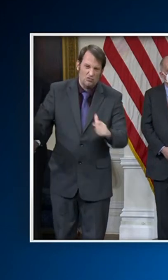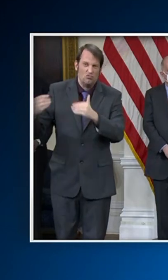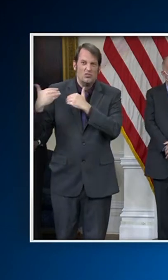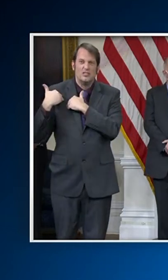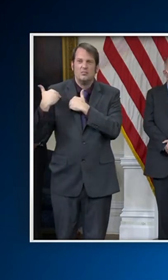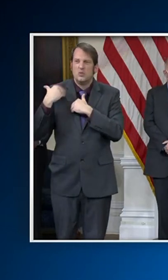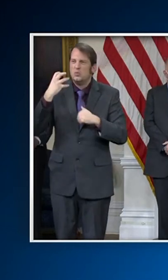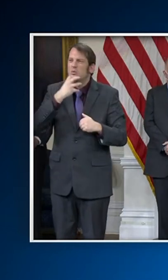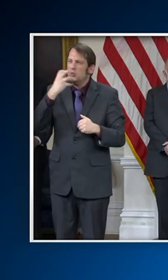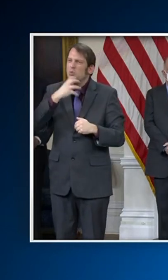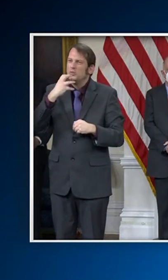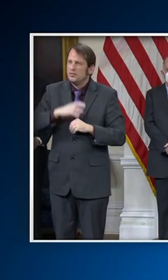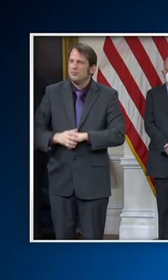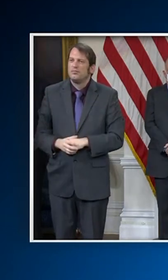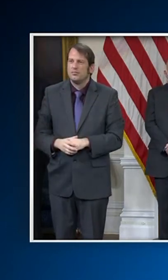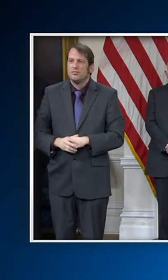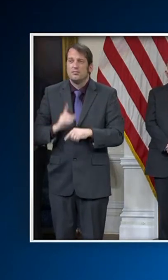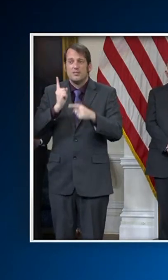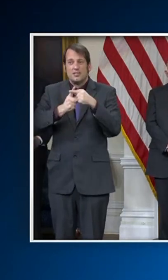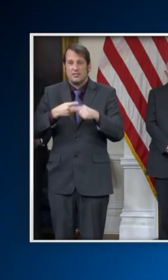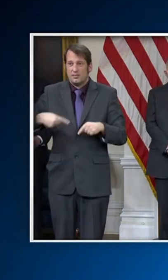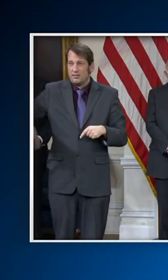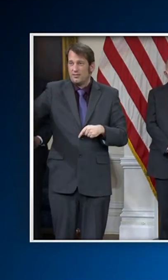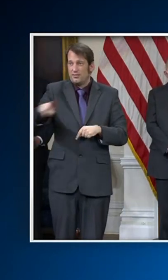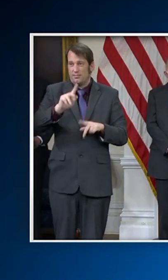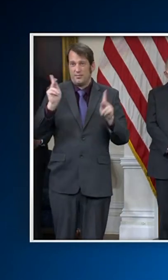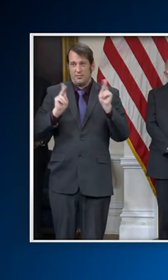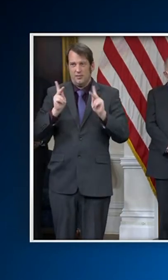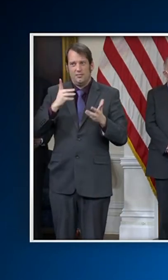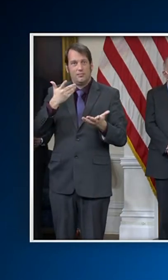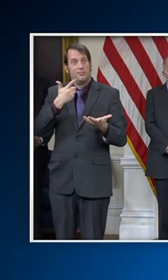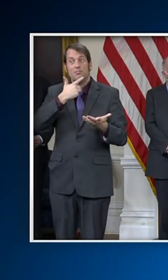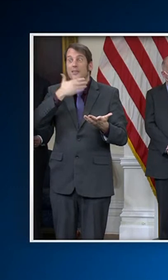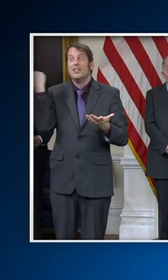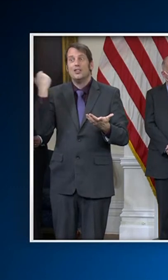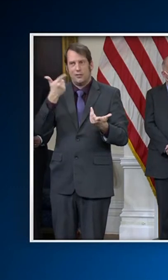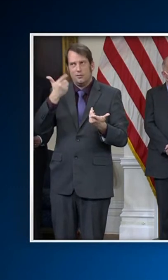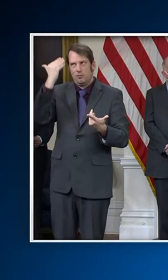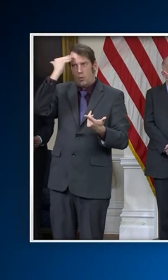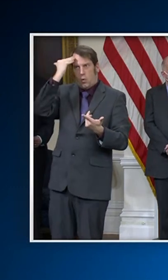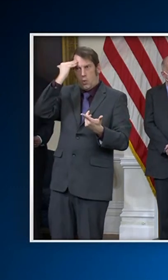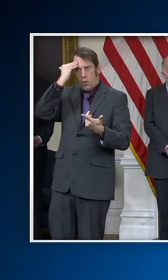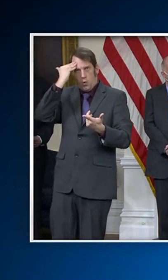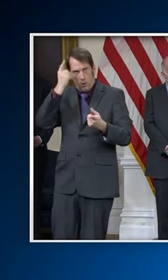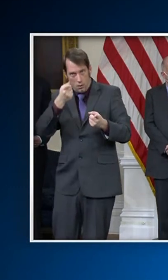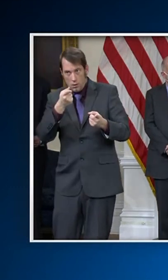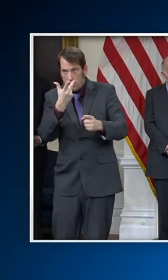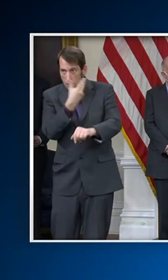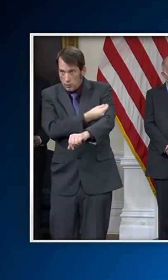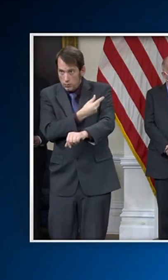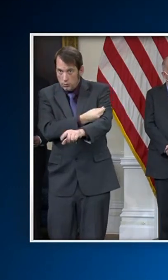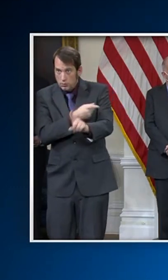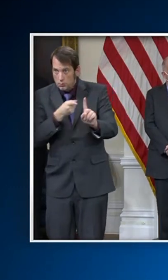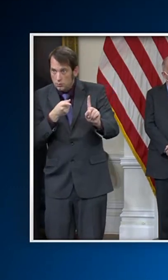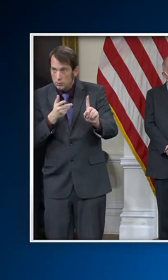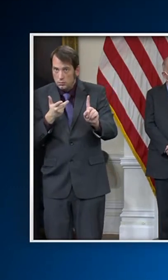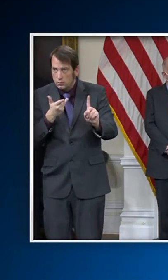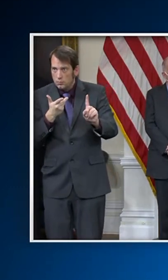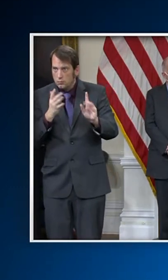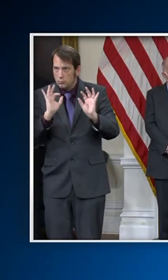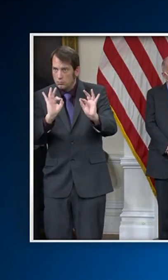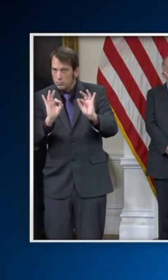They also are the people best situated to know where the vaccine is getting and where it isn't. And I look to them to help me solve that